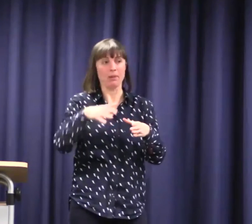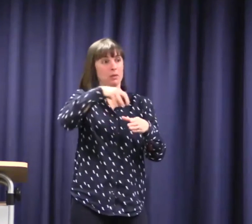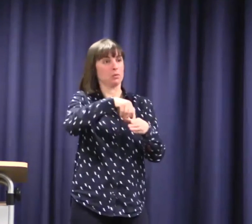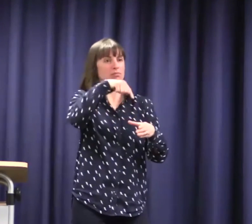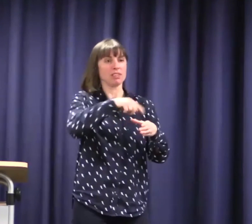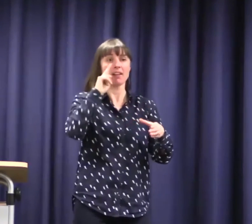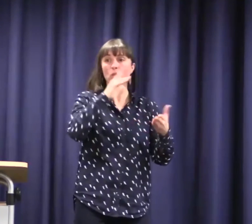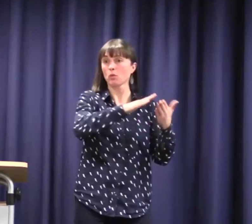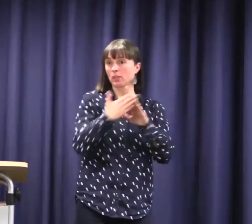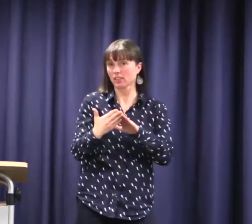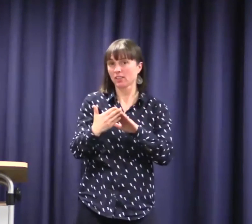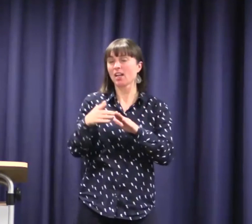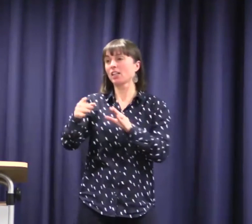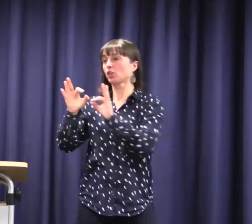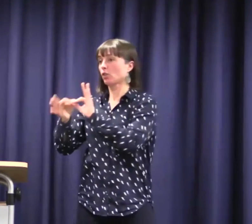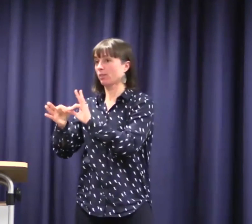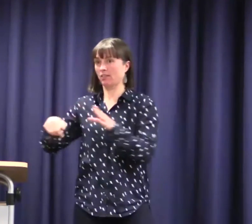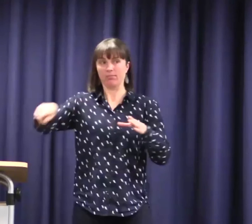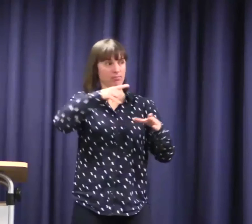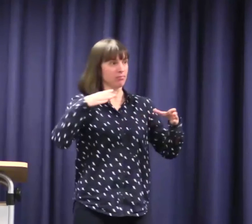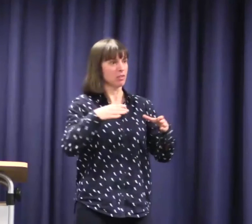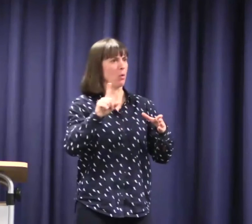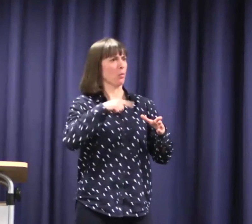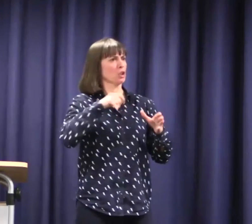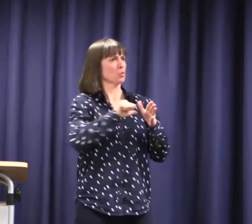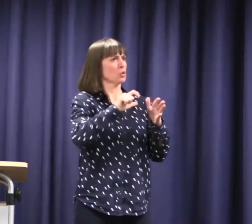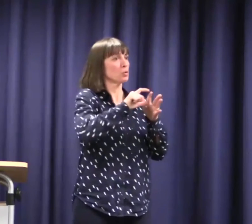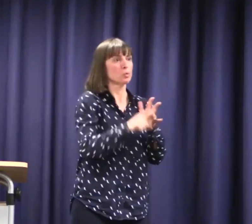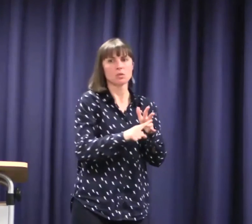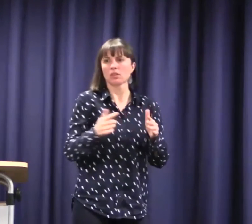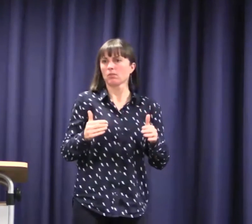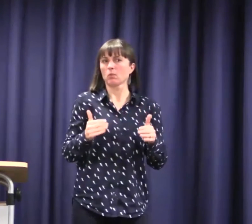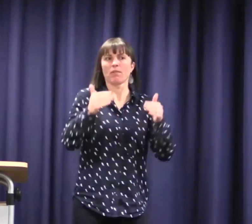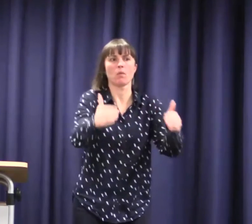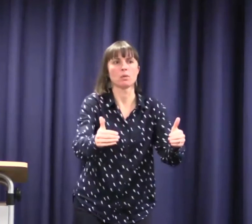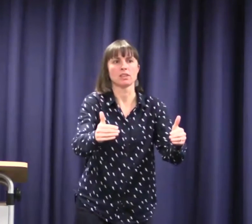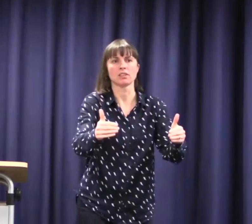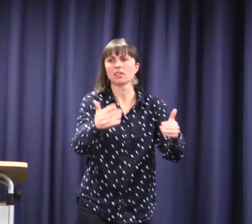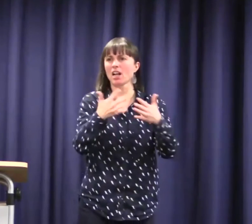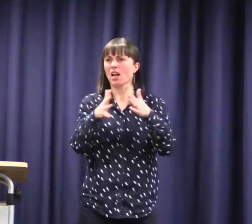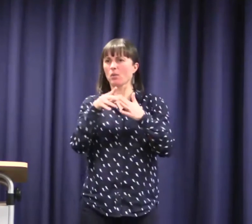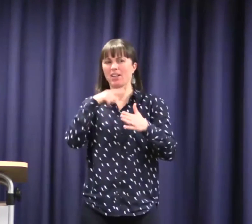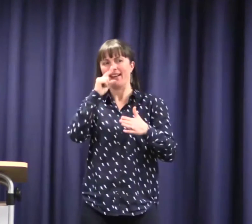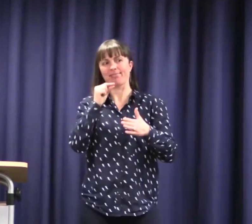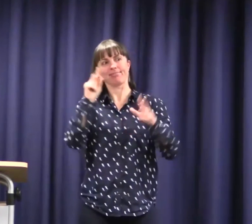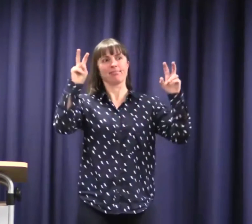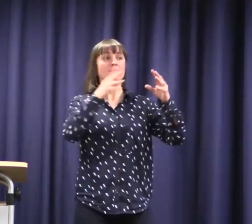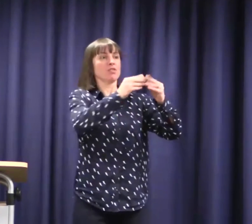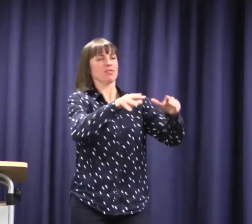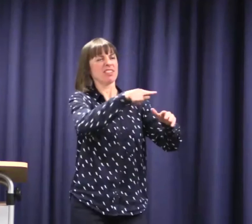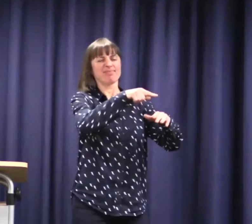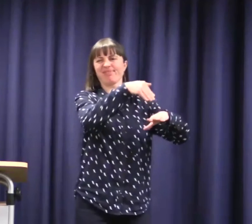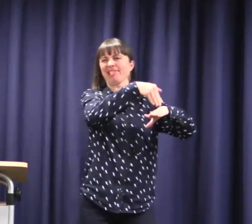As a group, as part of the deaf community, interpreters and deaf people, what should we do in moving